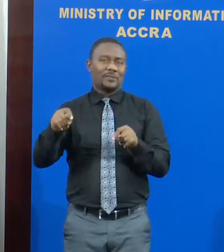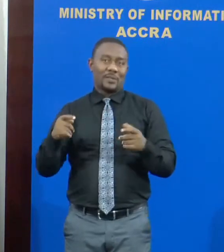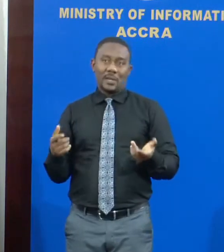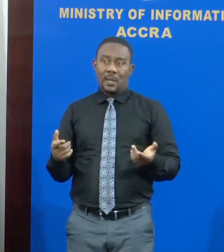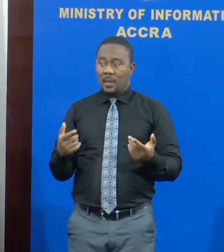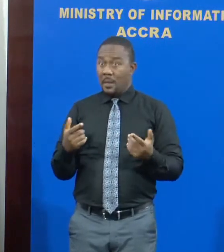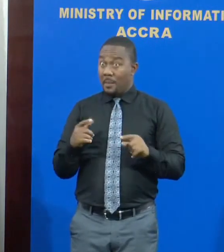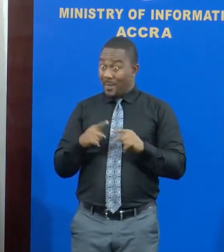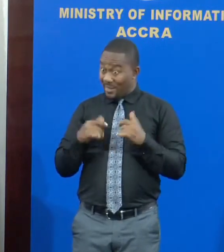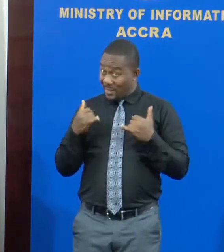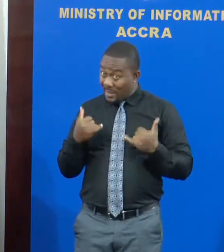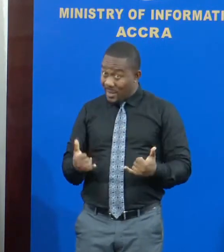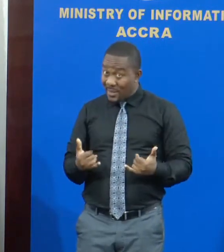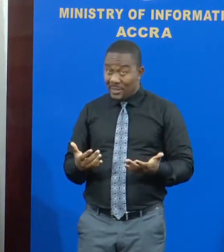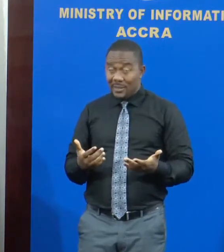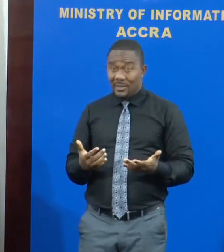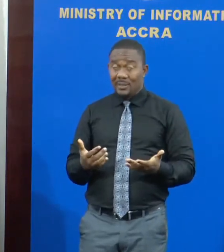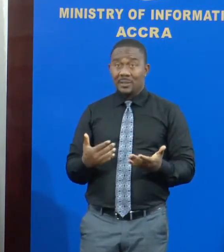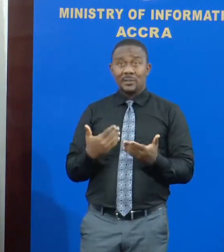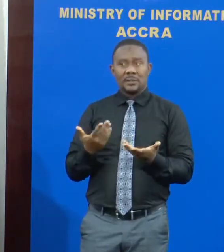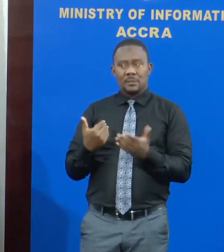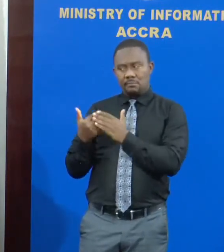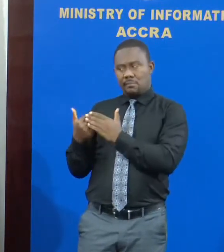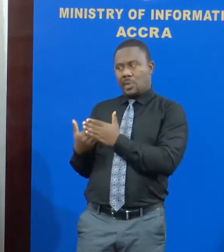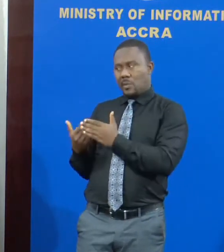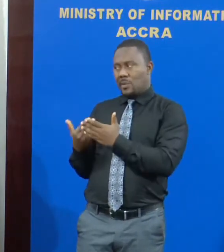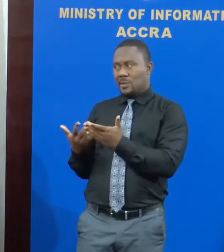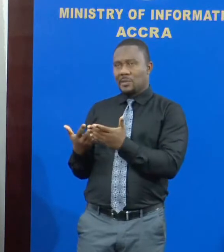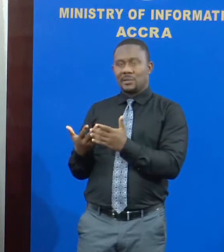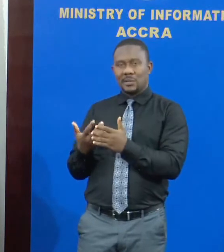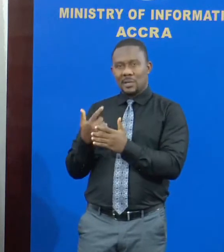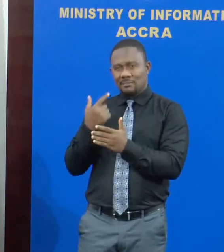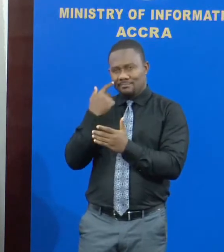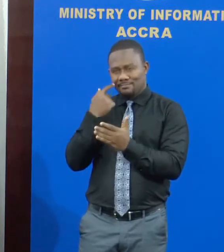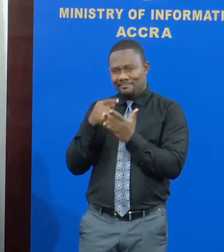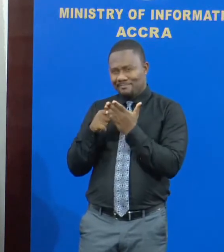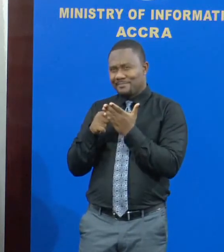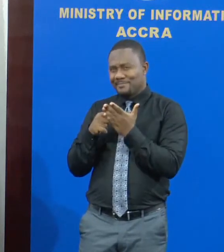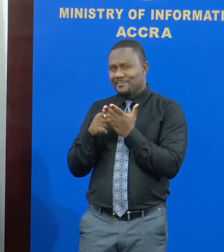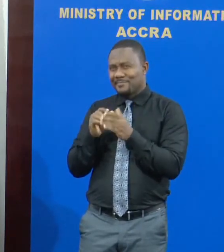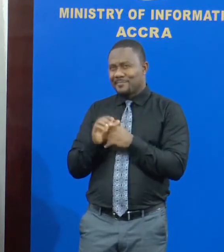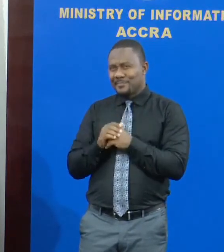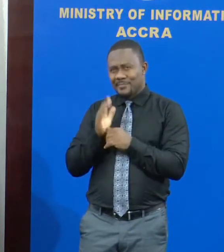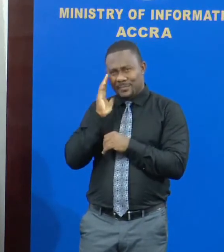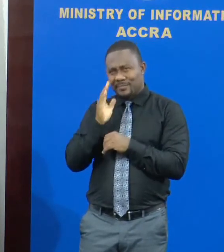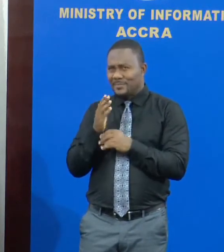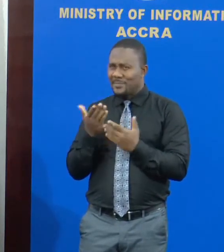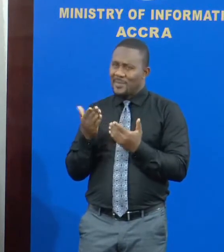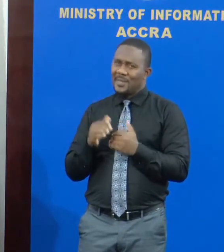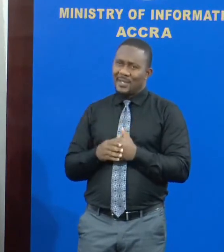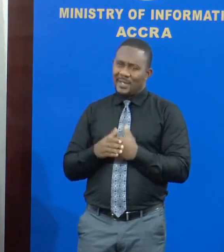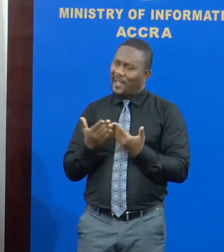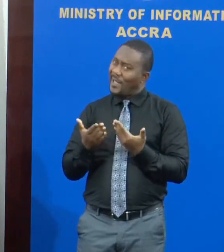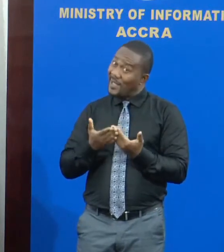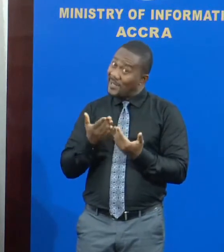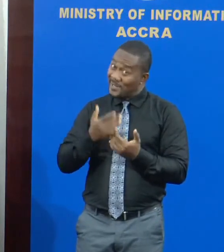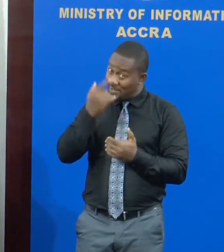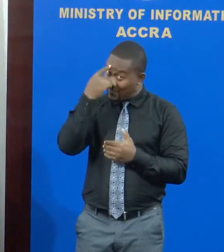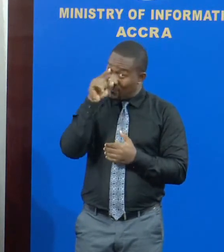we are going through now is a precursor to that. So watch this space. We're going to make it very, very easy for